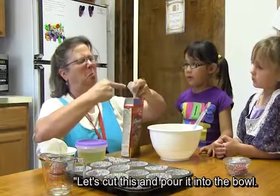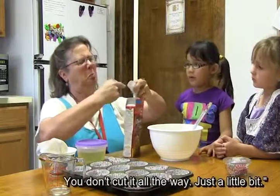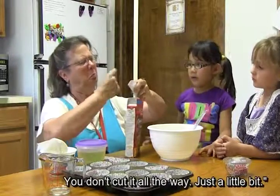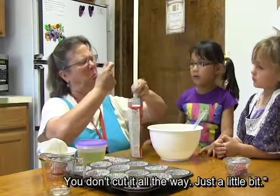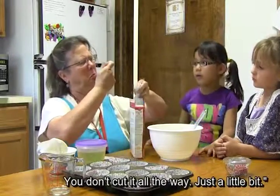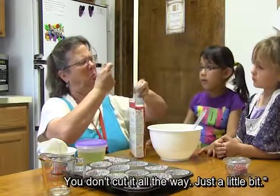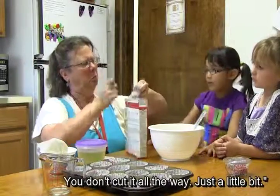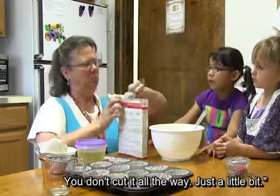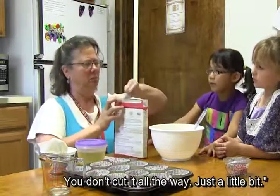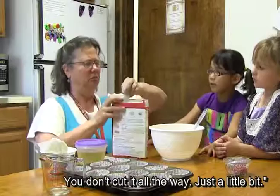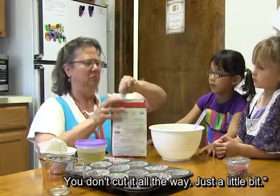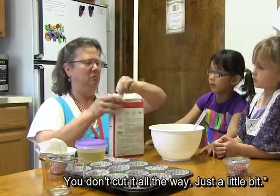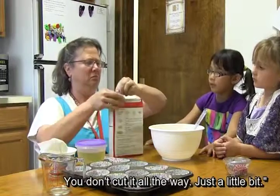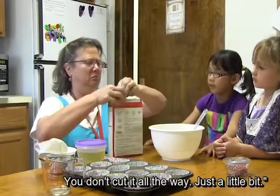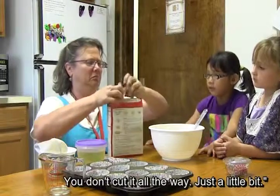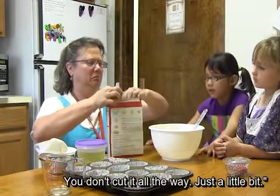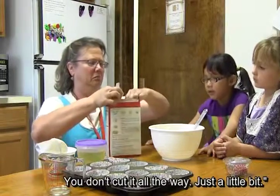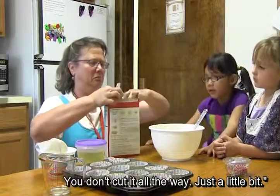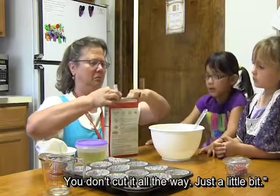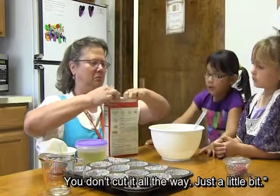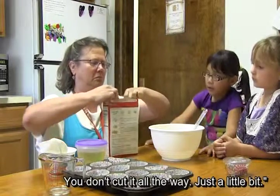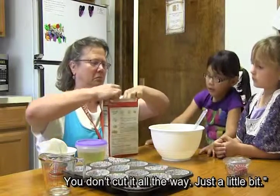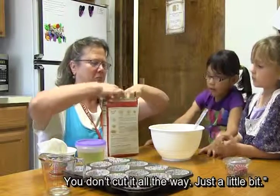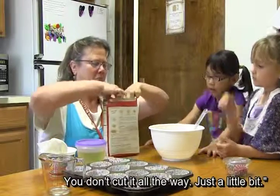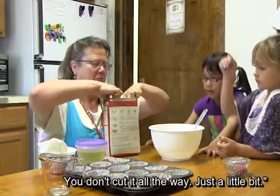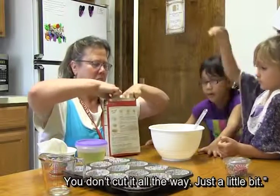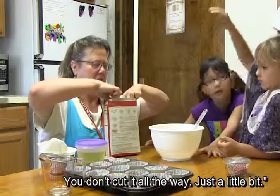You don't cut it all the way, just a little bit.